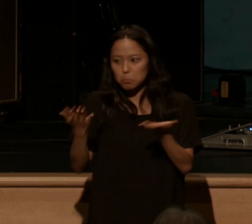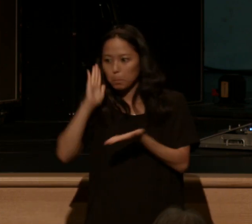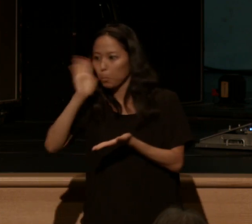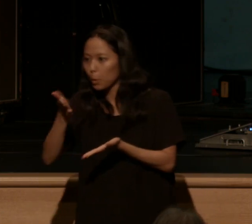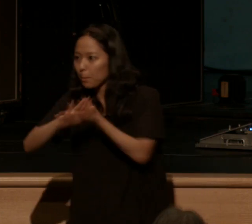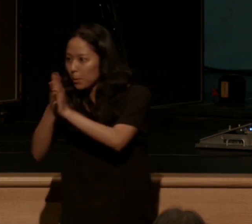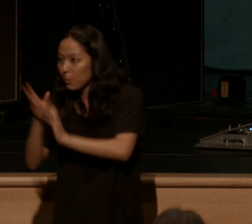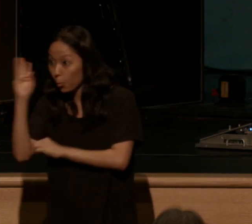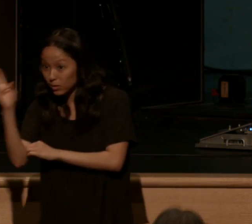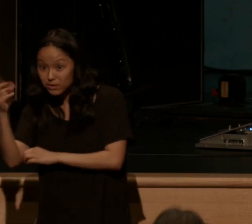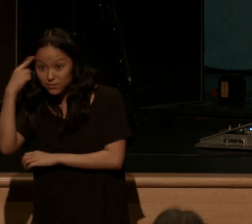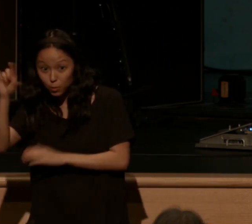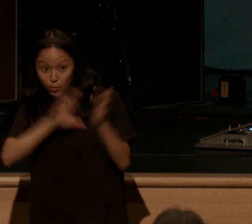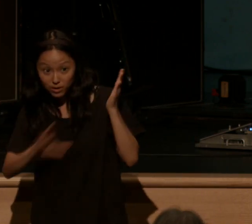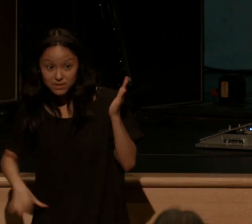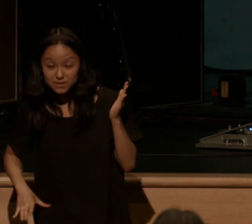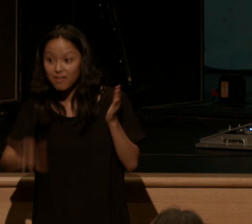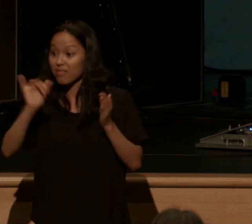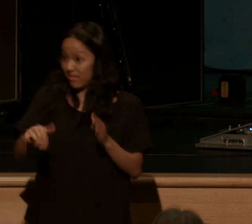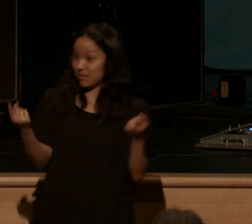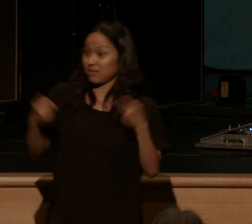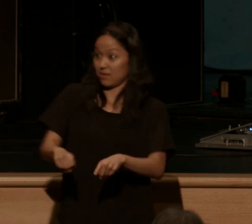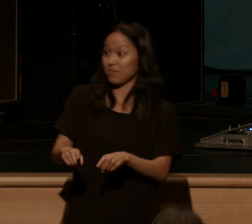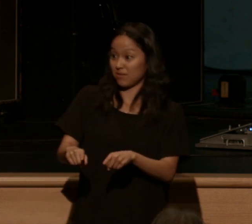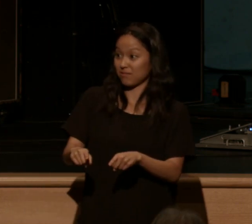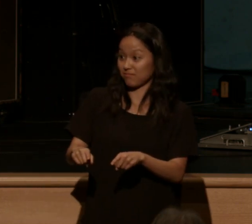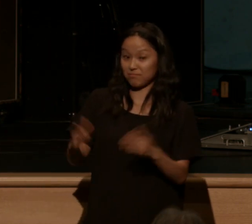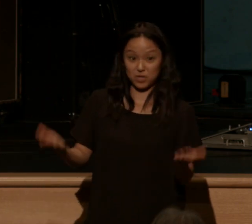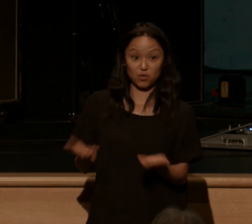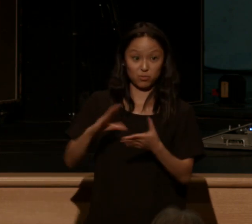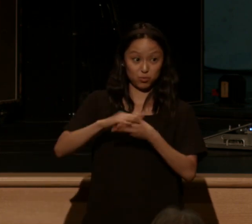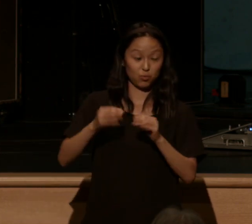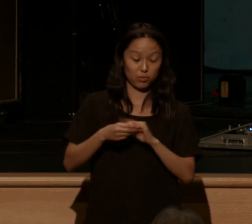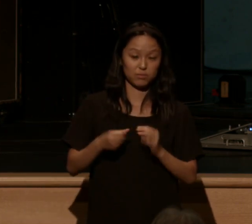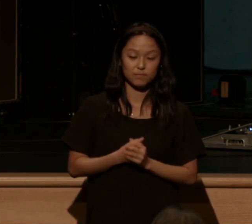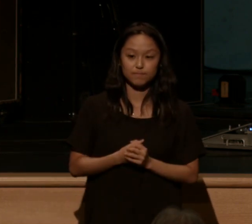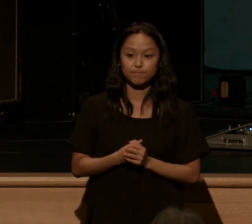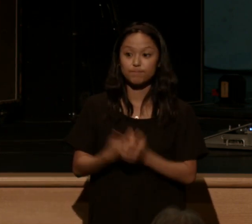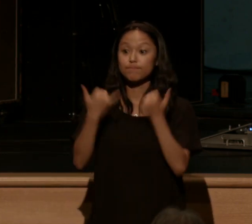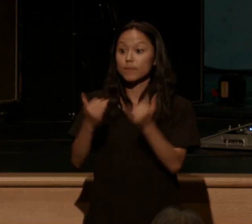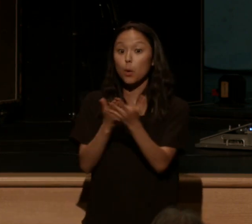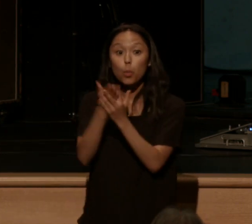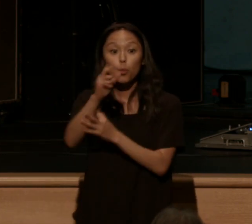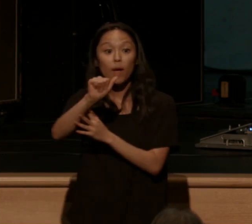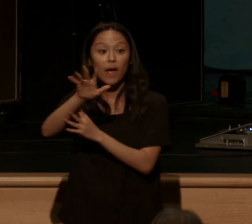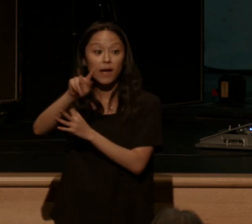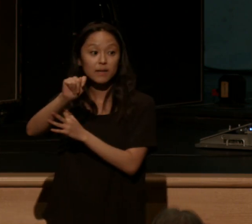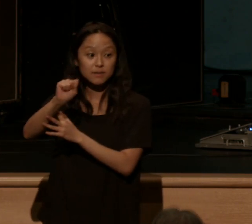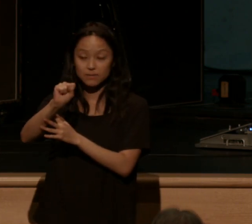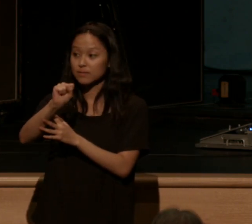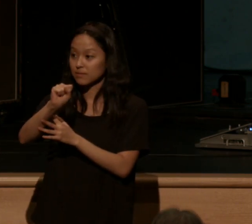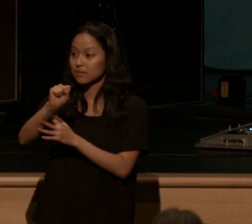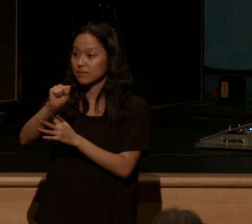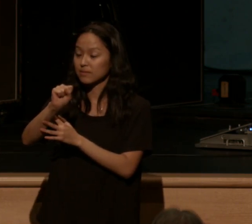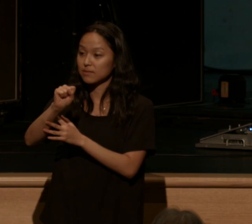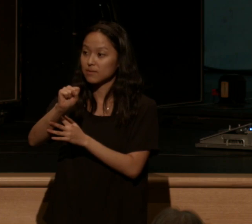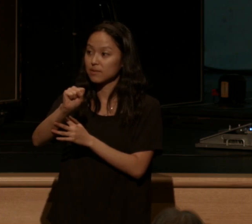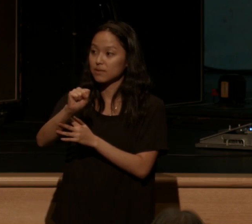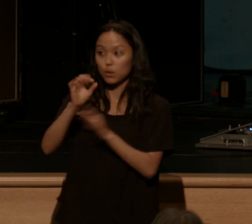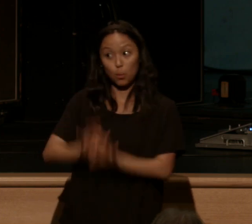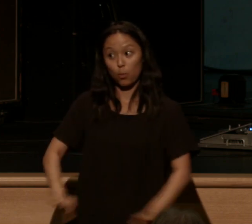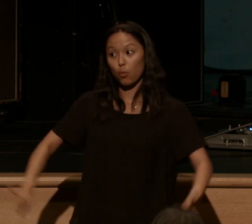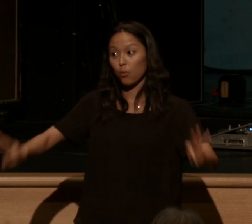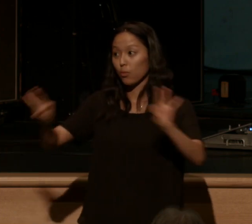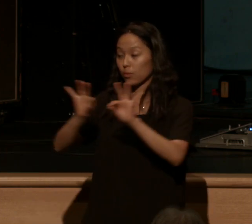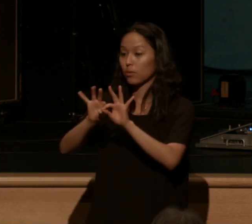Christ. This is what's happening. And we want you to know as we go through Acts this year, this is so important